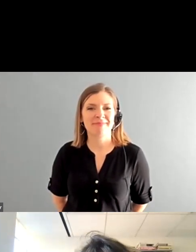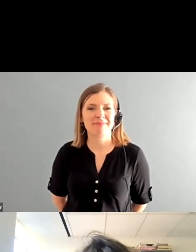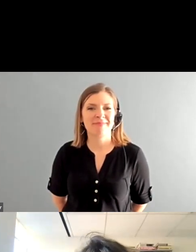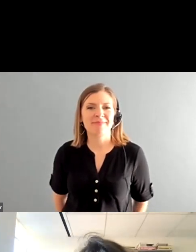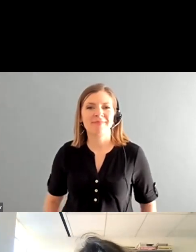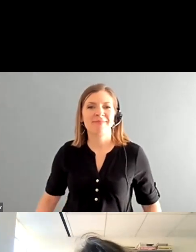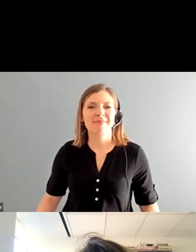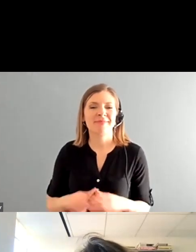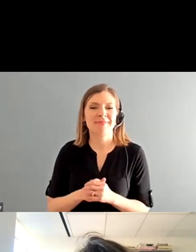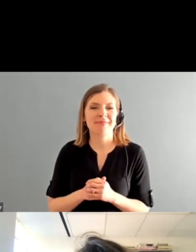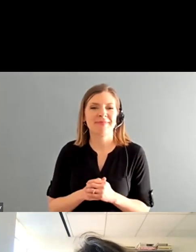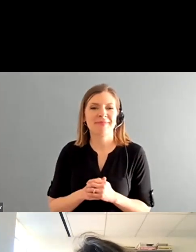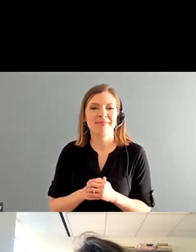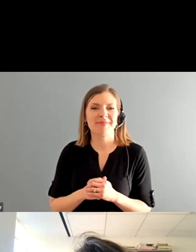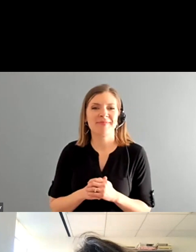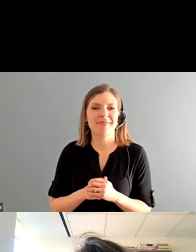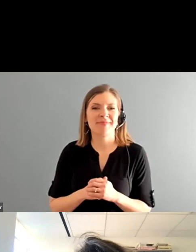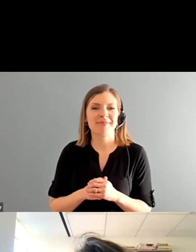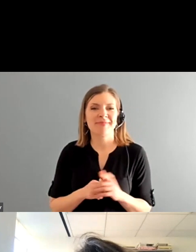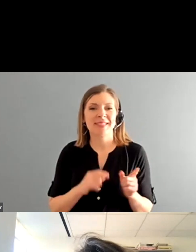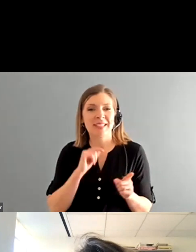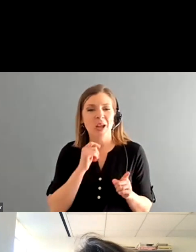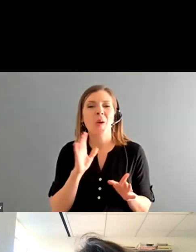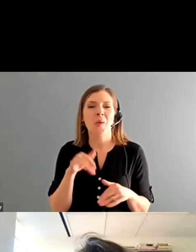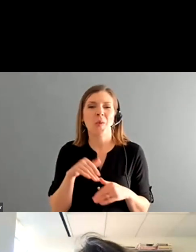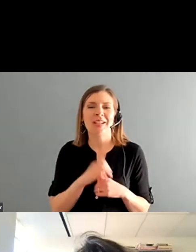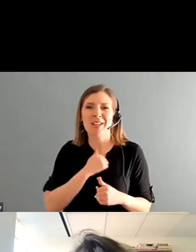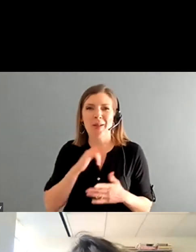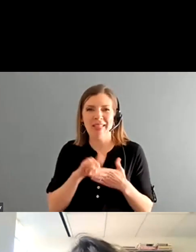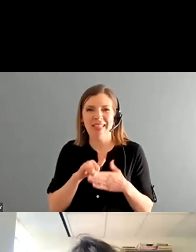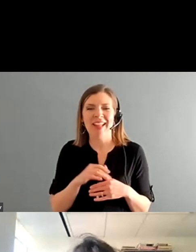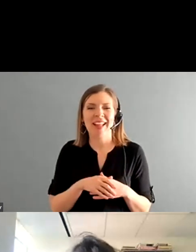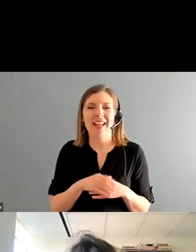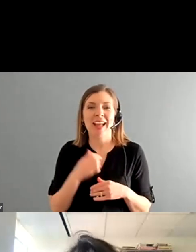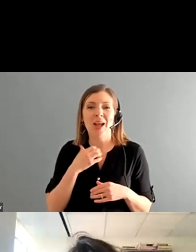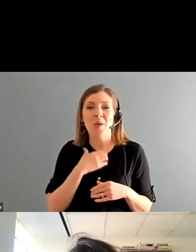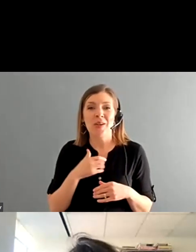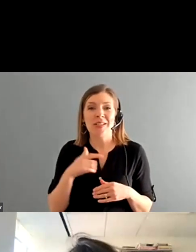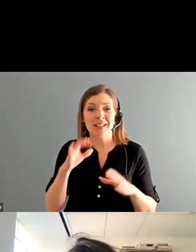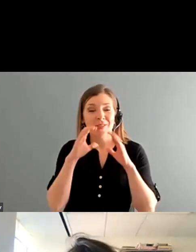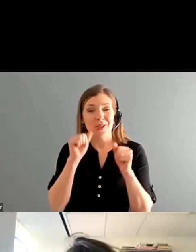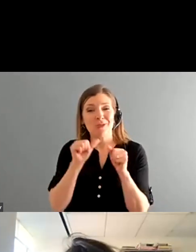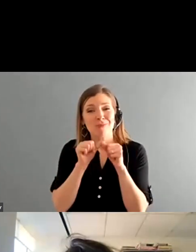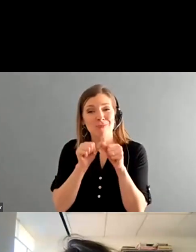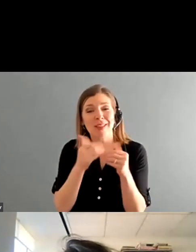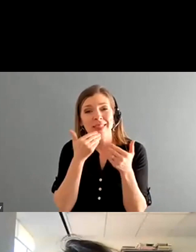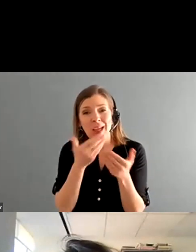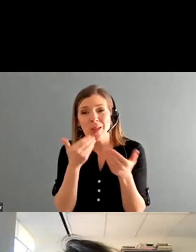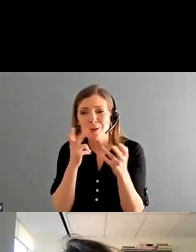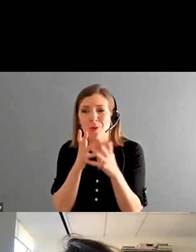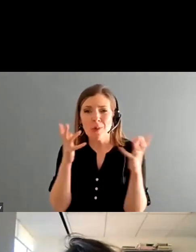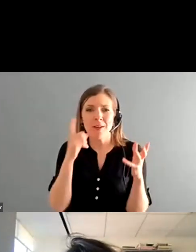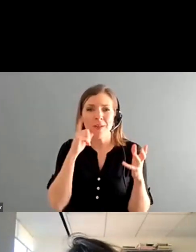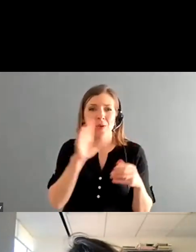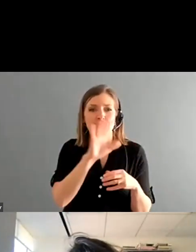You're muted. Mathilde, you're muted. Sorry about that. I wish this conversation could continue. Thank you so much for